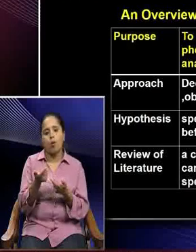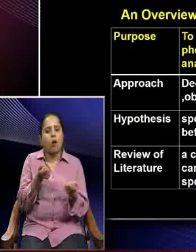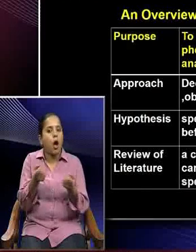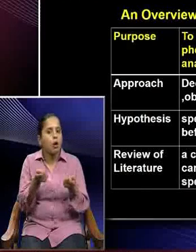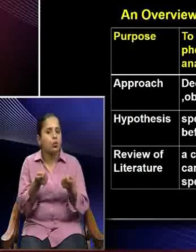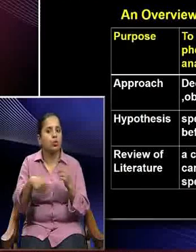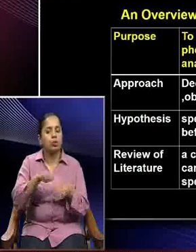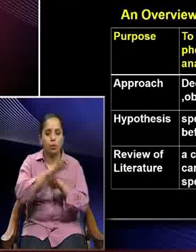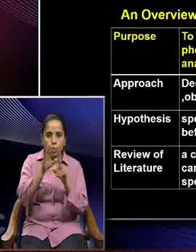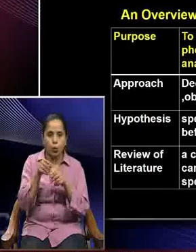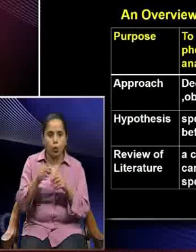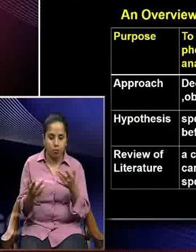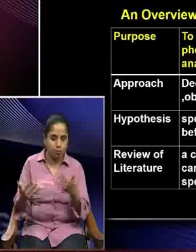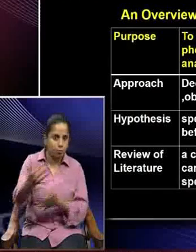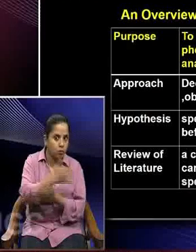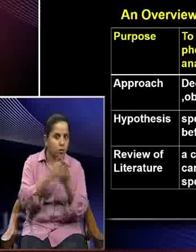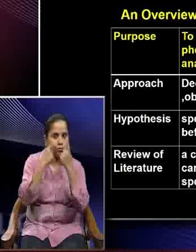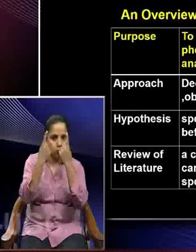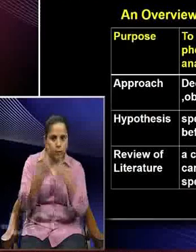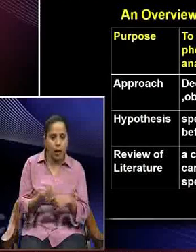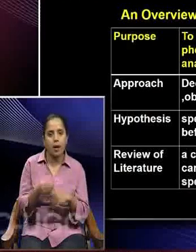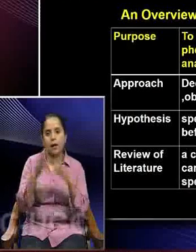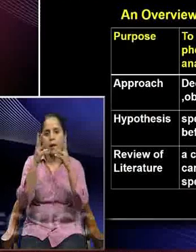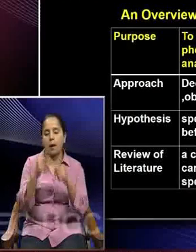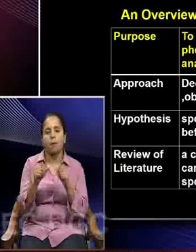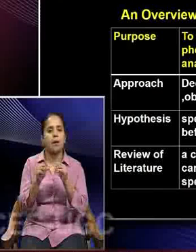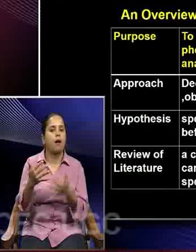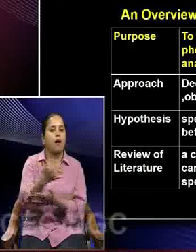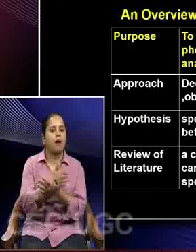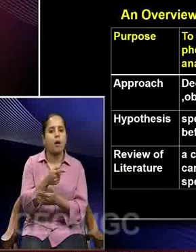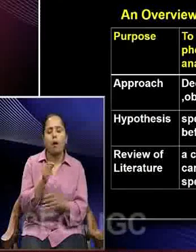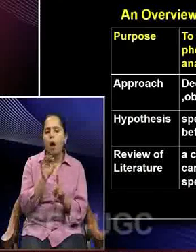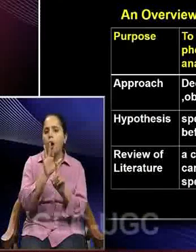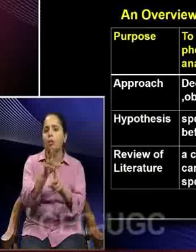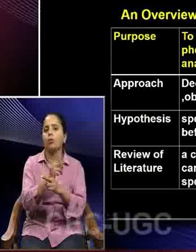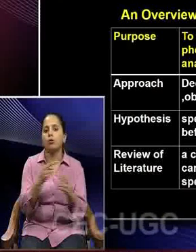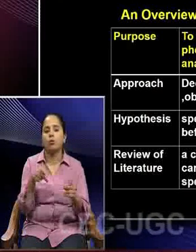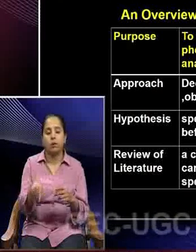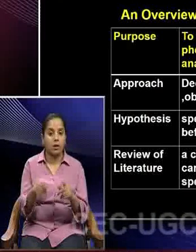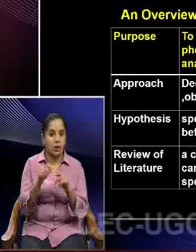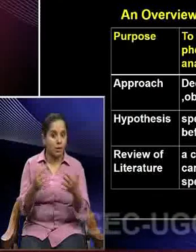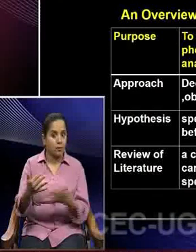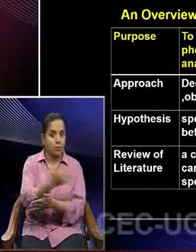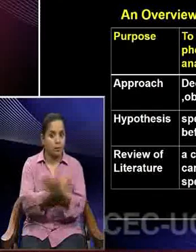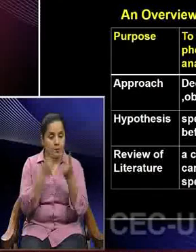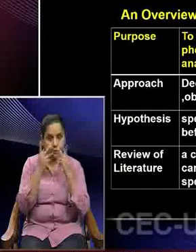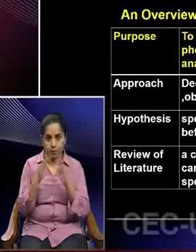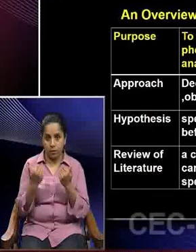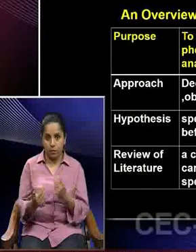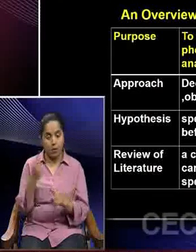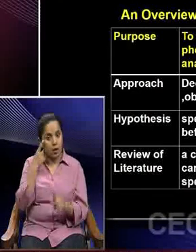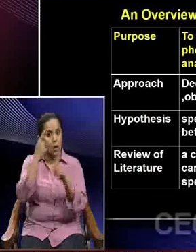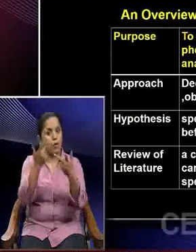phenomena by collecting and analyzing numerical data. The approach is that of deductive approach, which aims